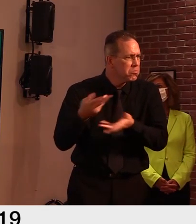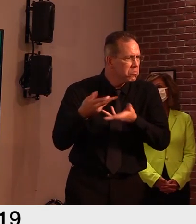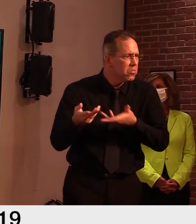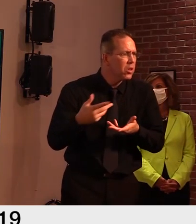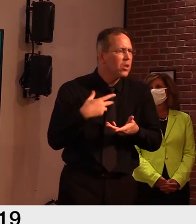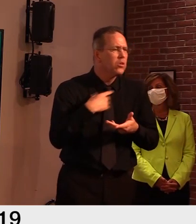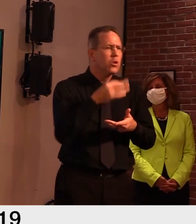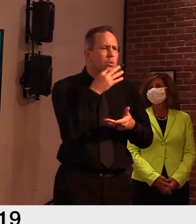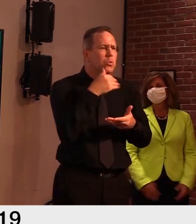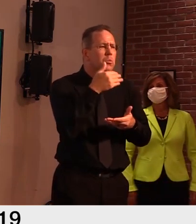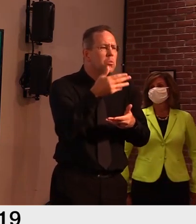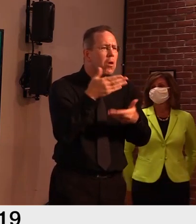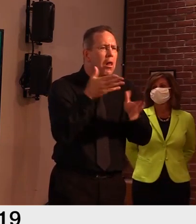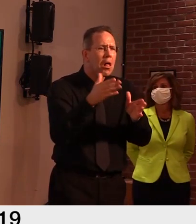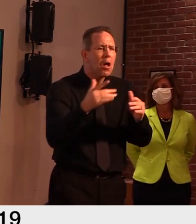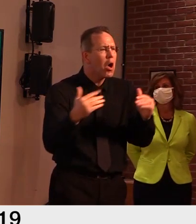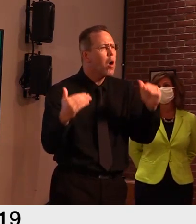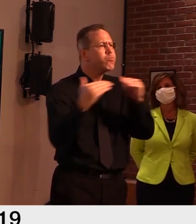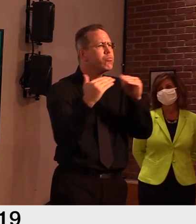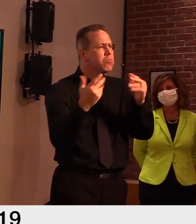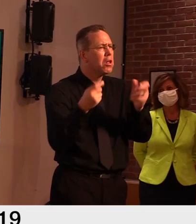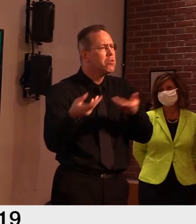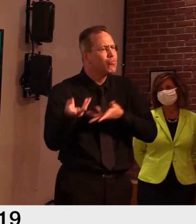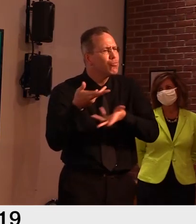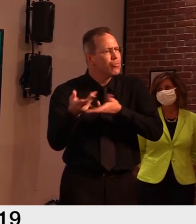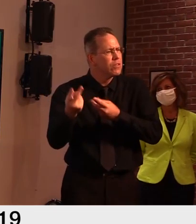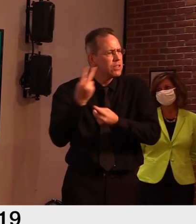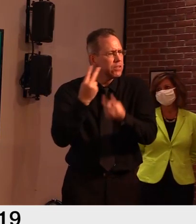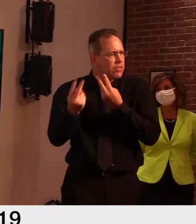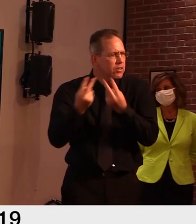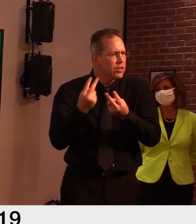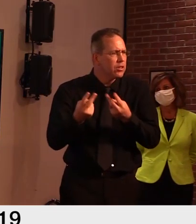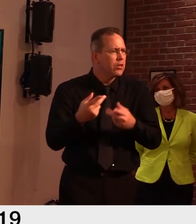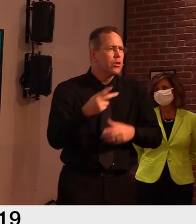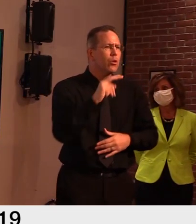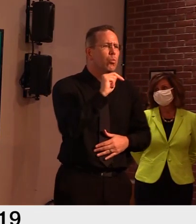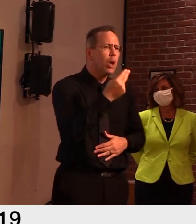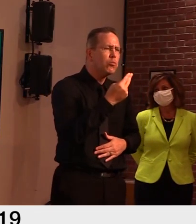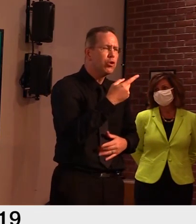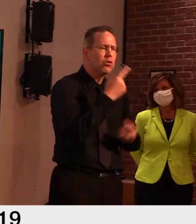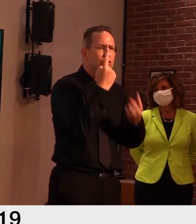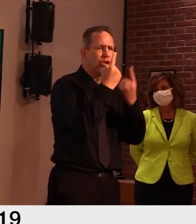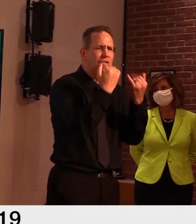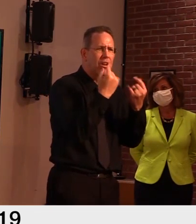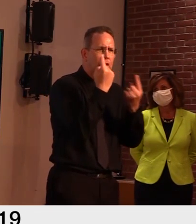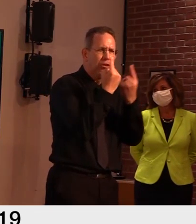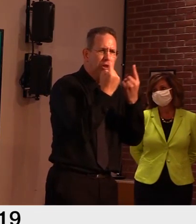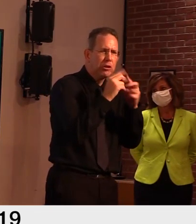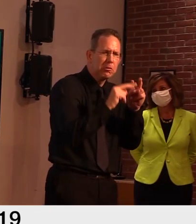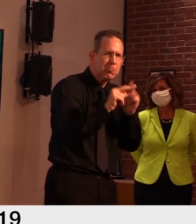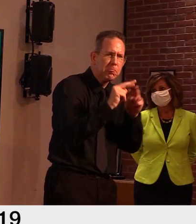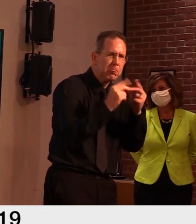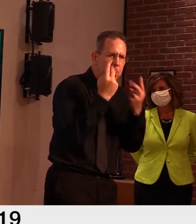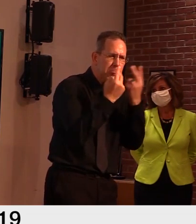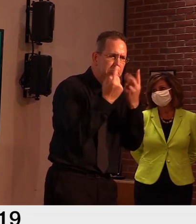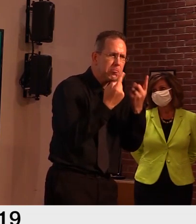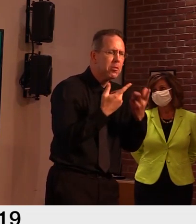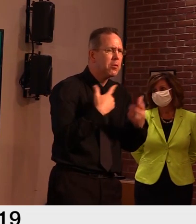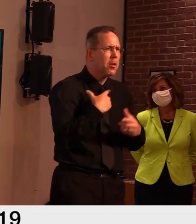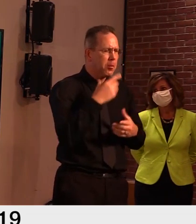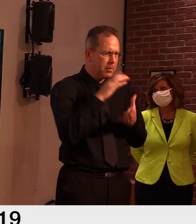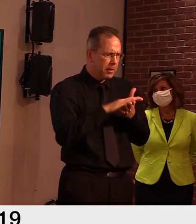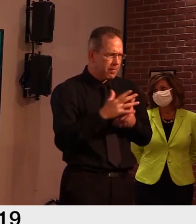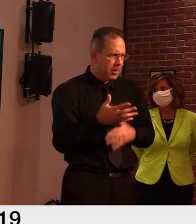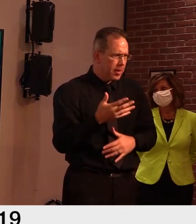for instance, will enact this reciprocal agreement. I don't think it's now. I think it's going to be sometime this week, maybe